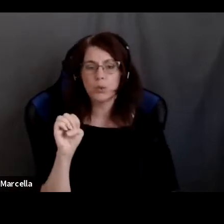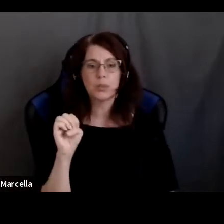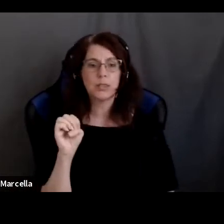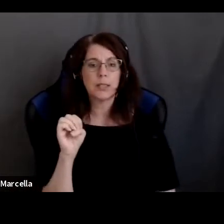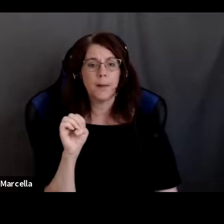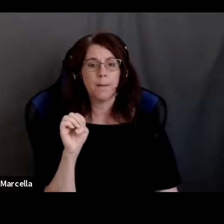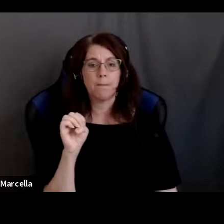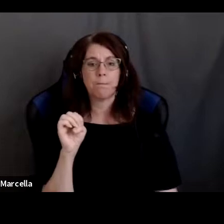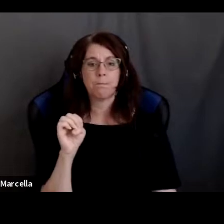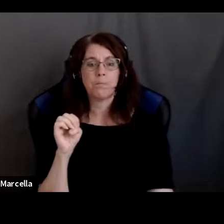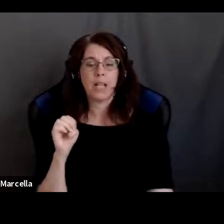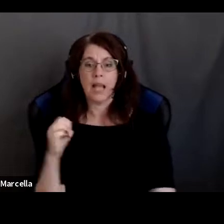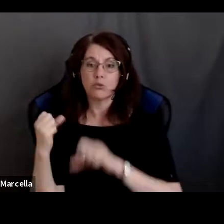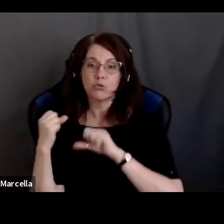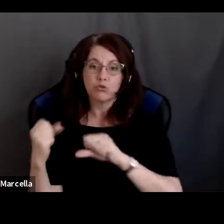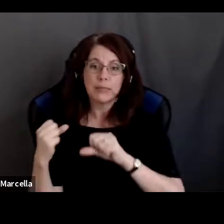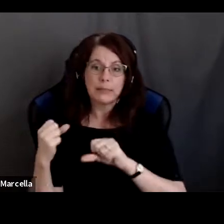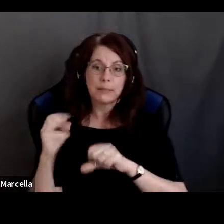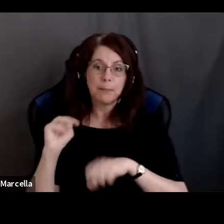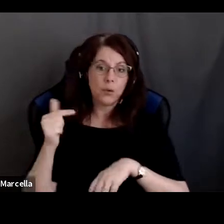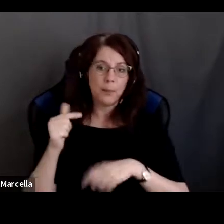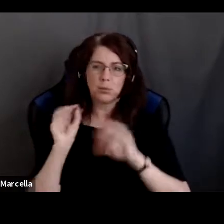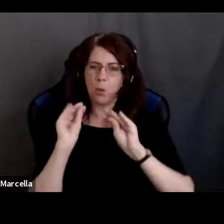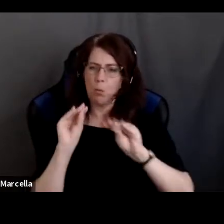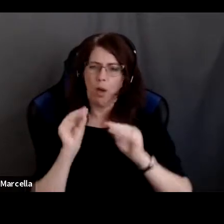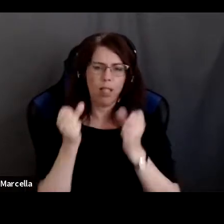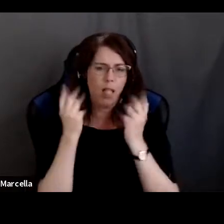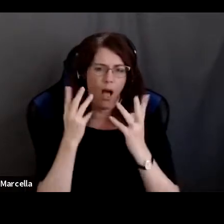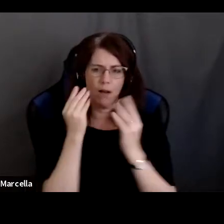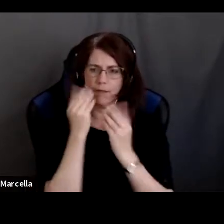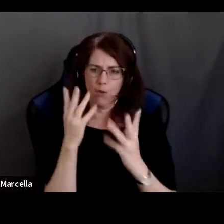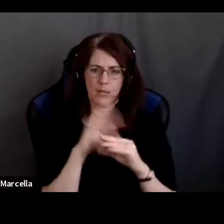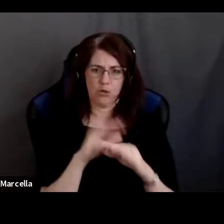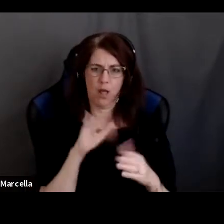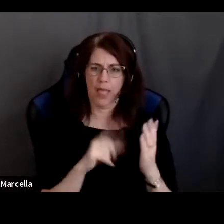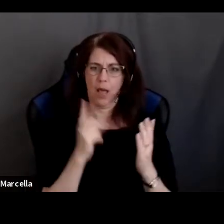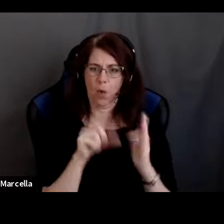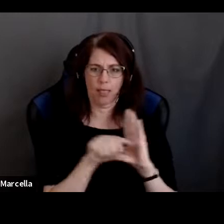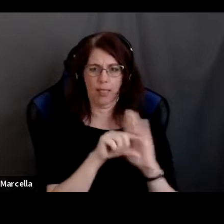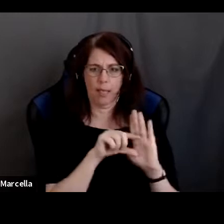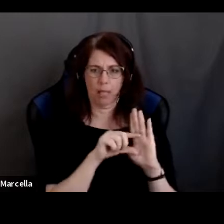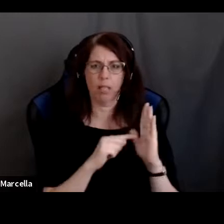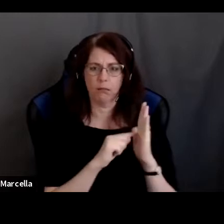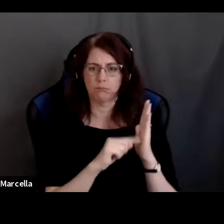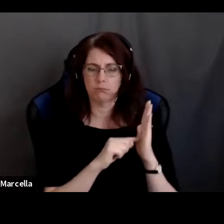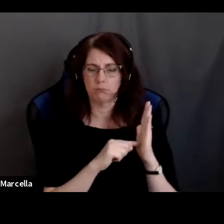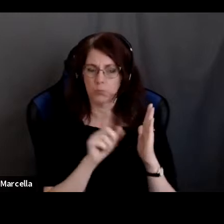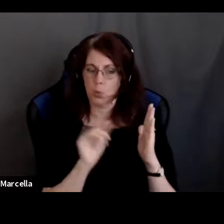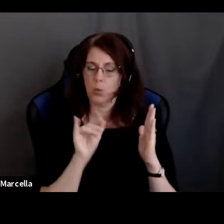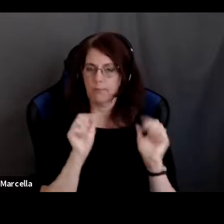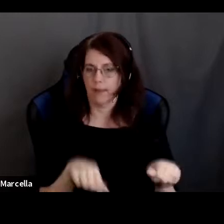the strength of the medication. You can put a lot of information on that label. So that is definitely a